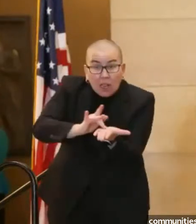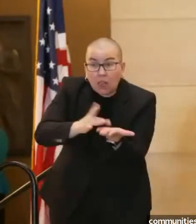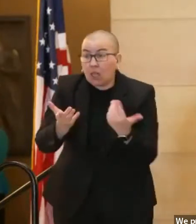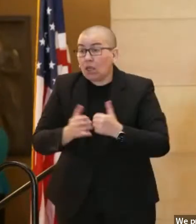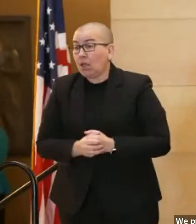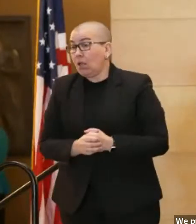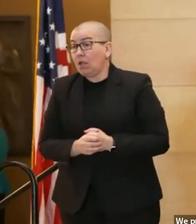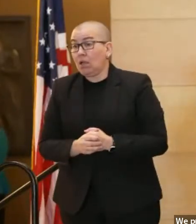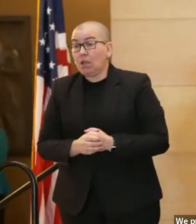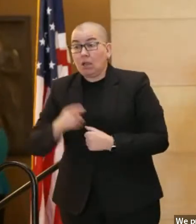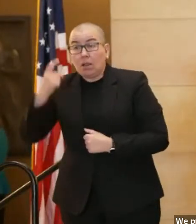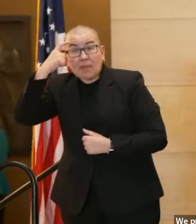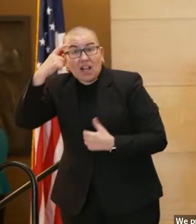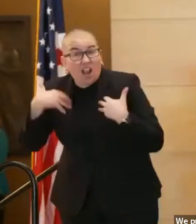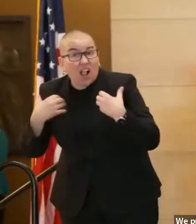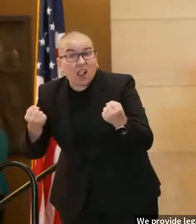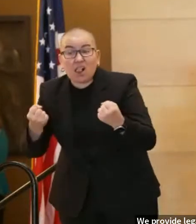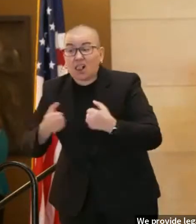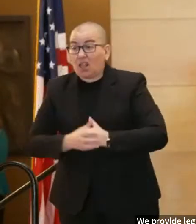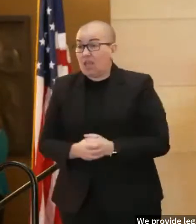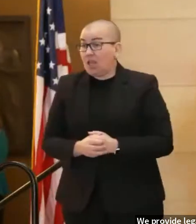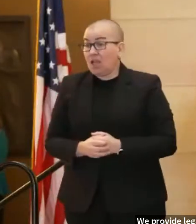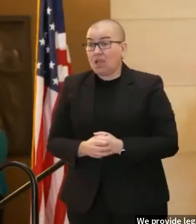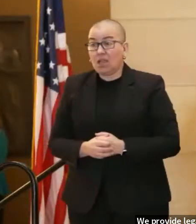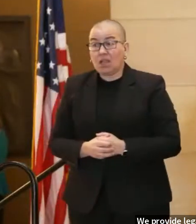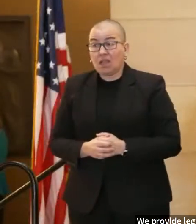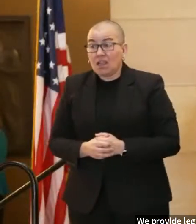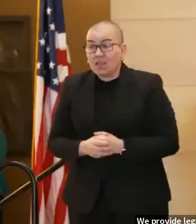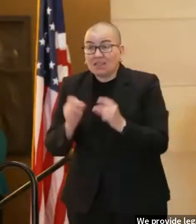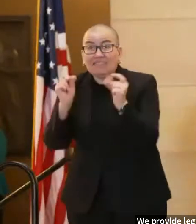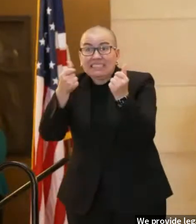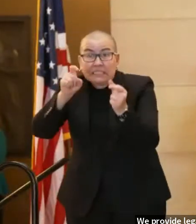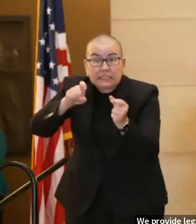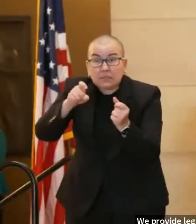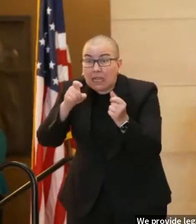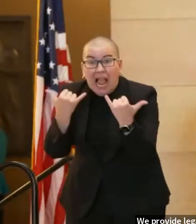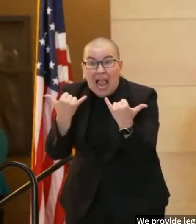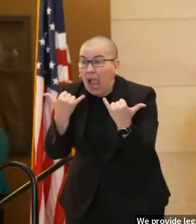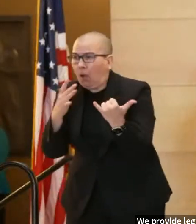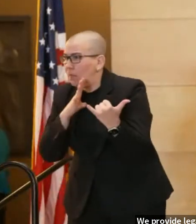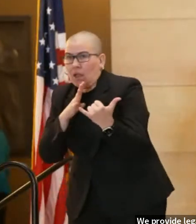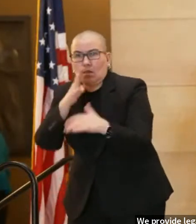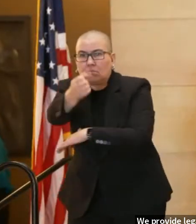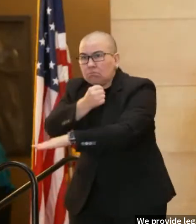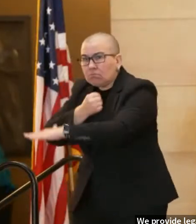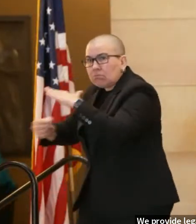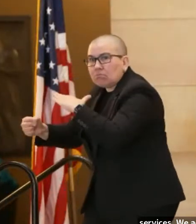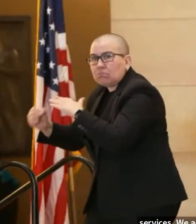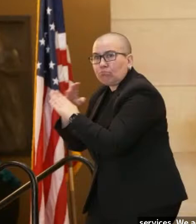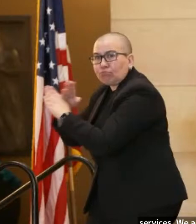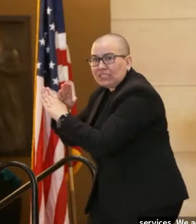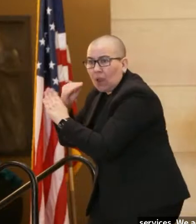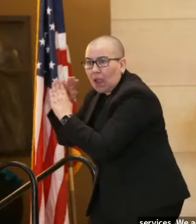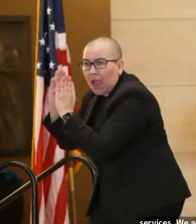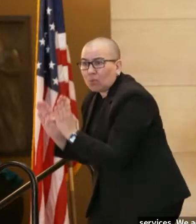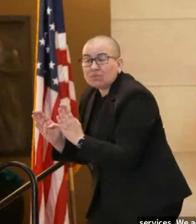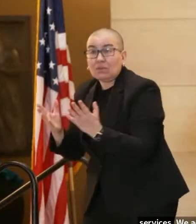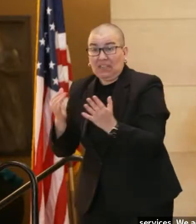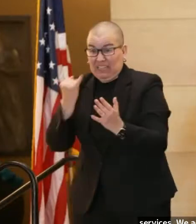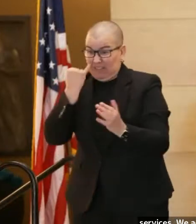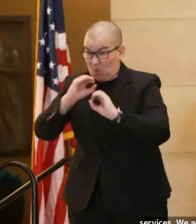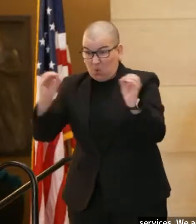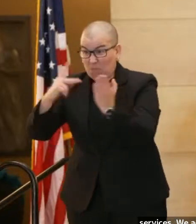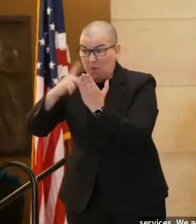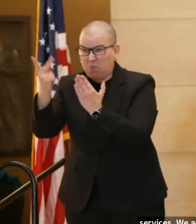health services. We address immediate needs like food and shelter. Without our programs, victims and their families would not